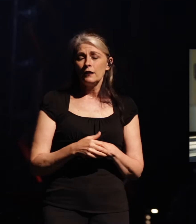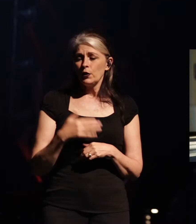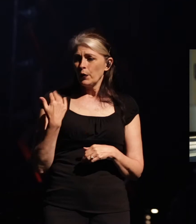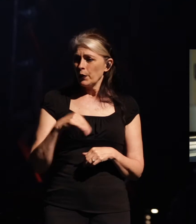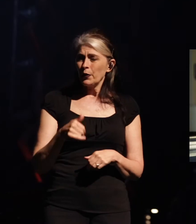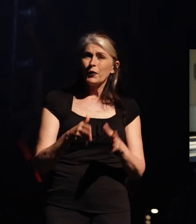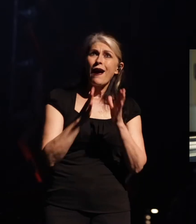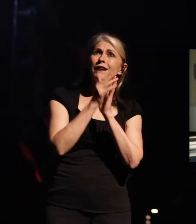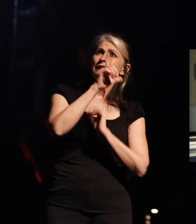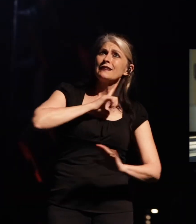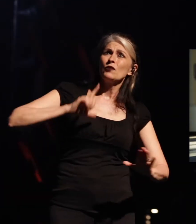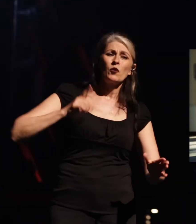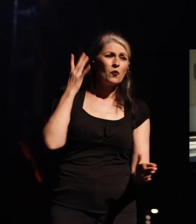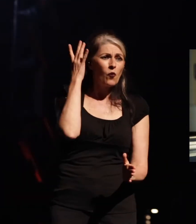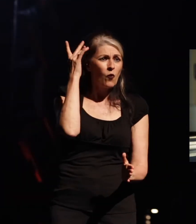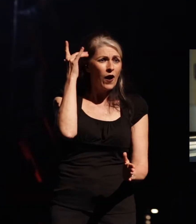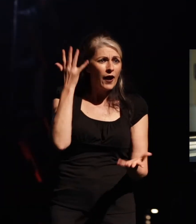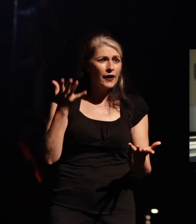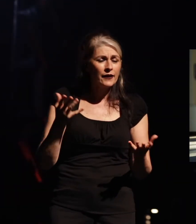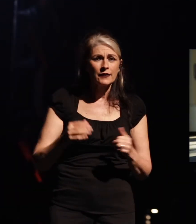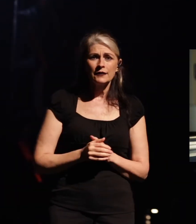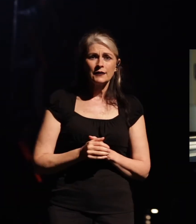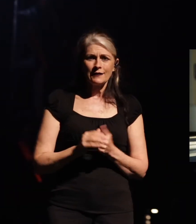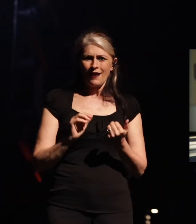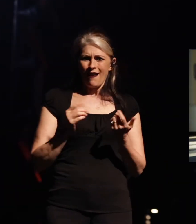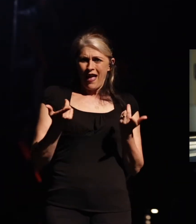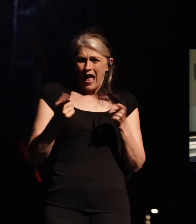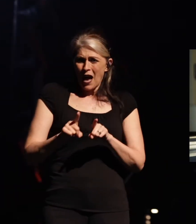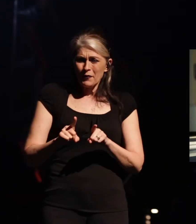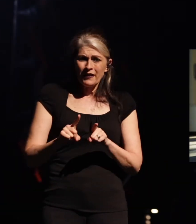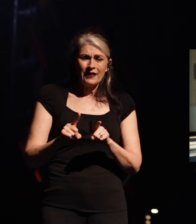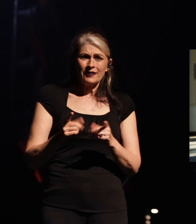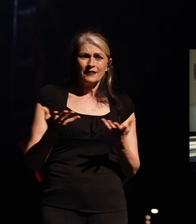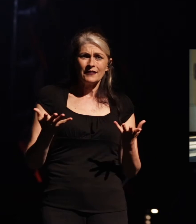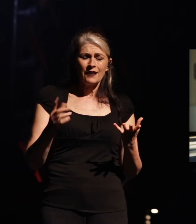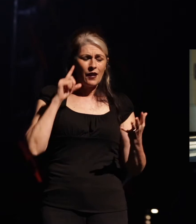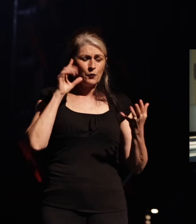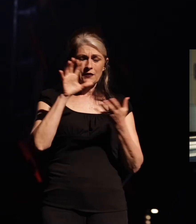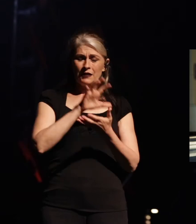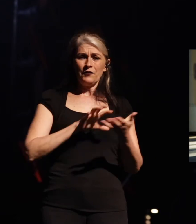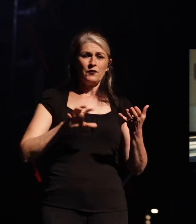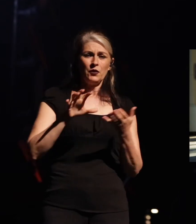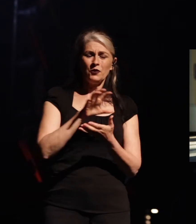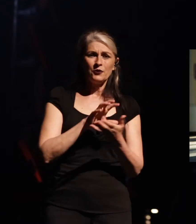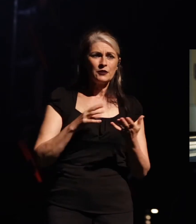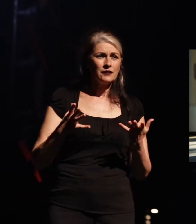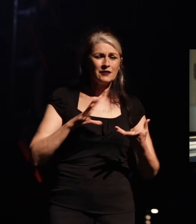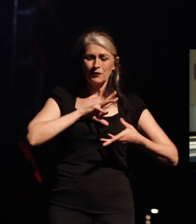Lord, like, why? How is this happening? And just confused and